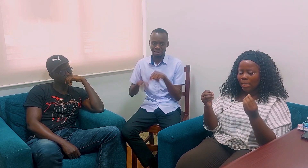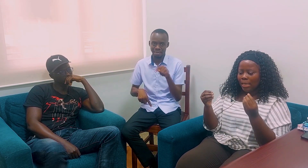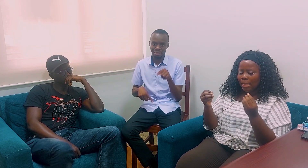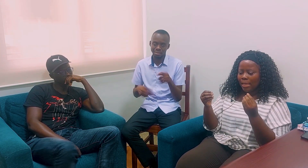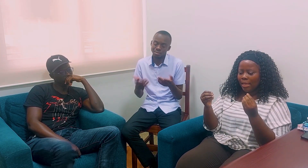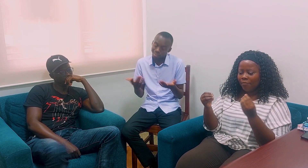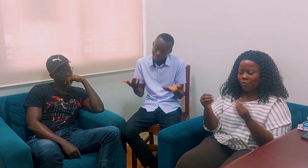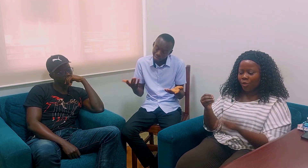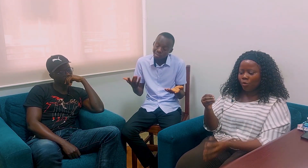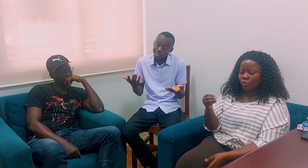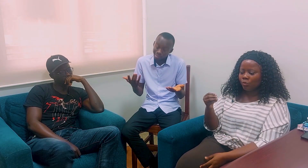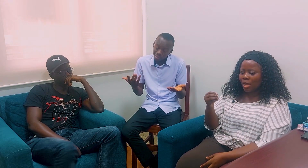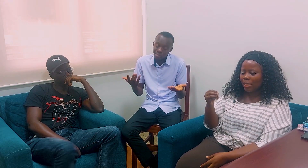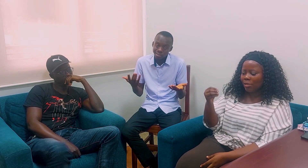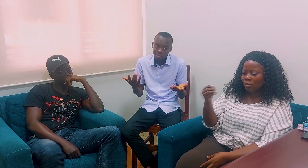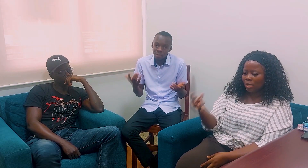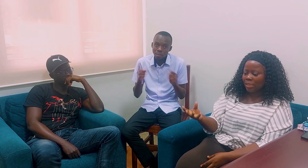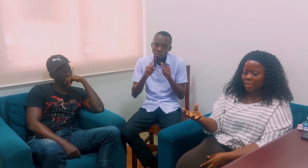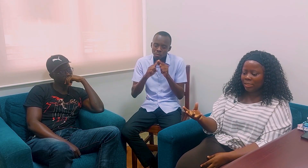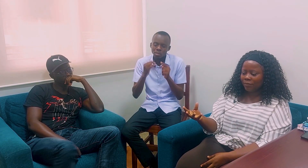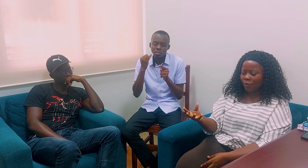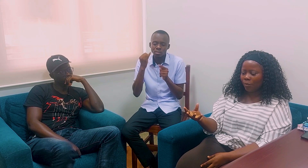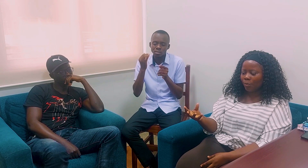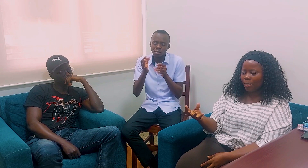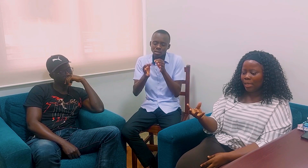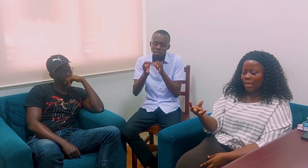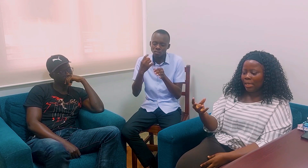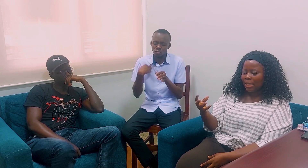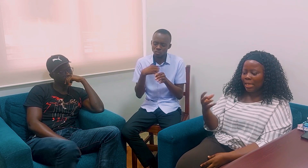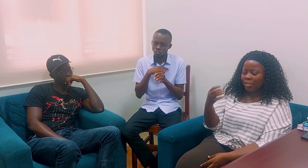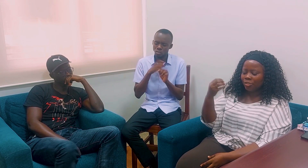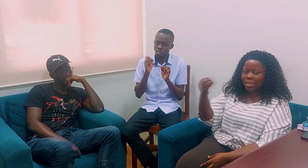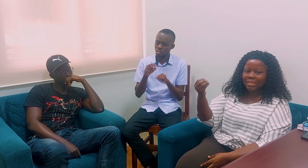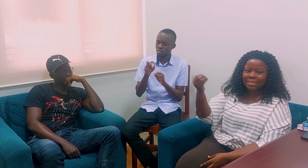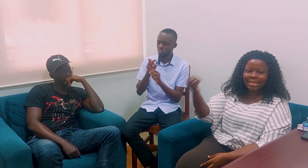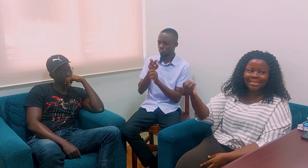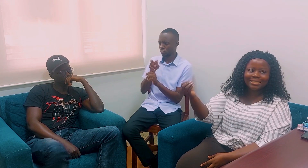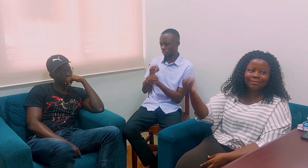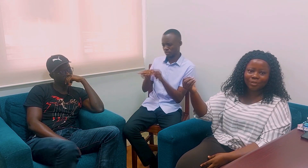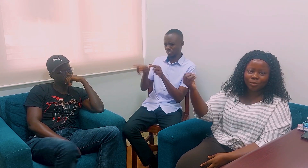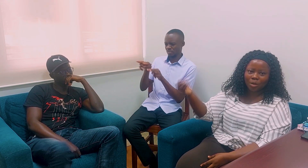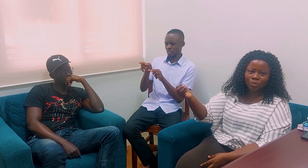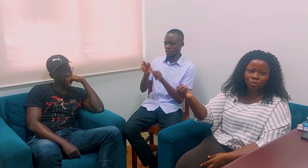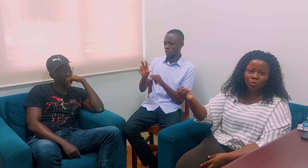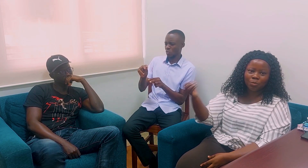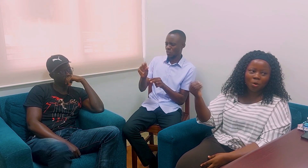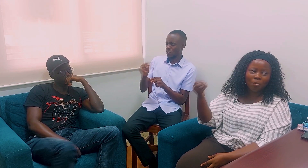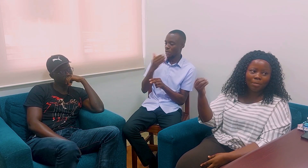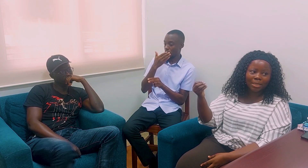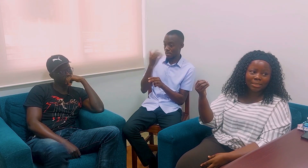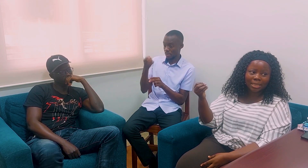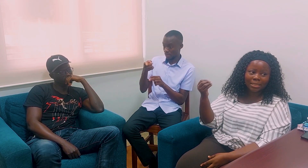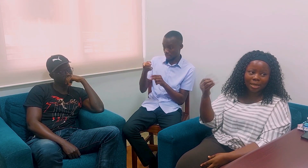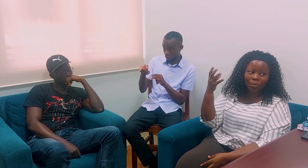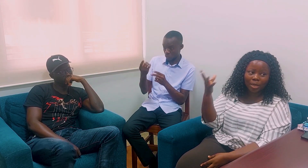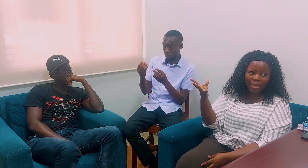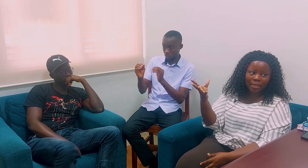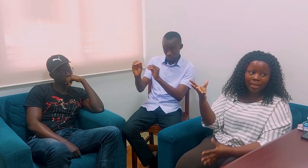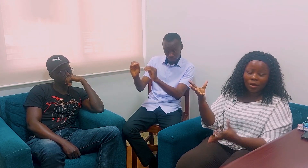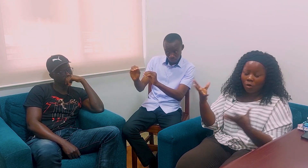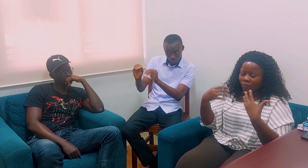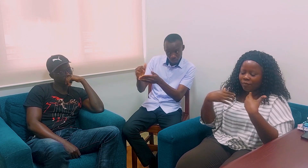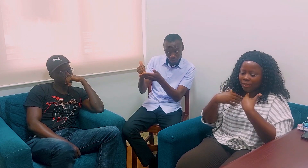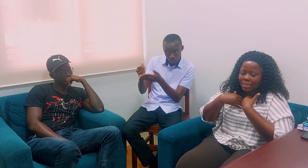So if we could rather look at it from educating the individual to be more mentally